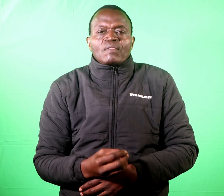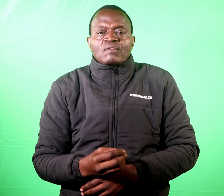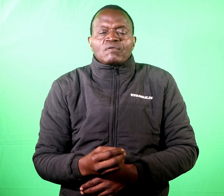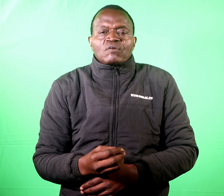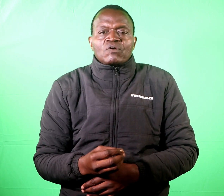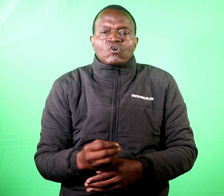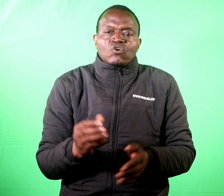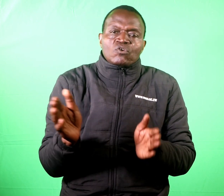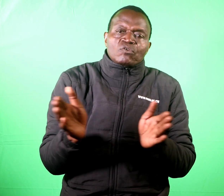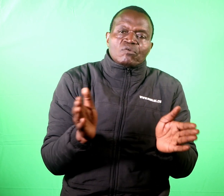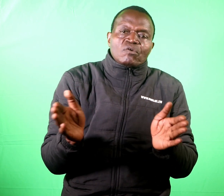Control of wildlife,